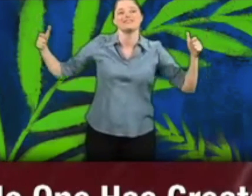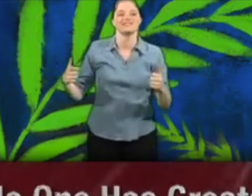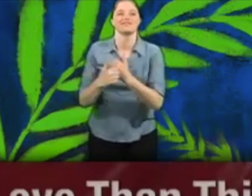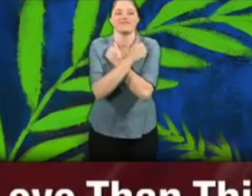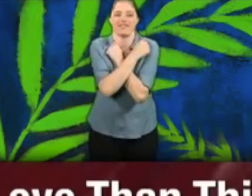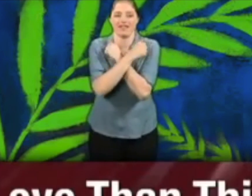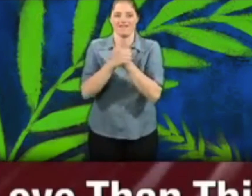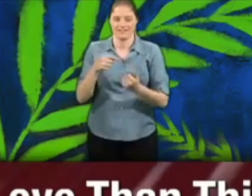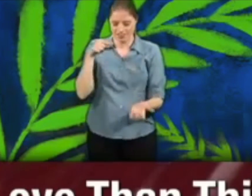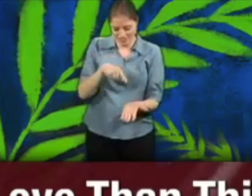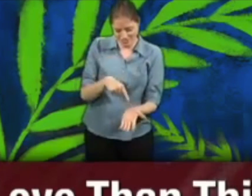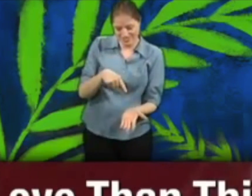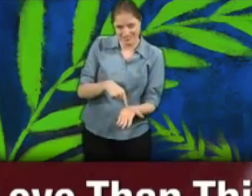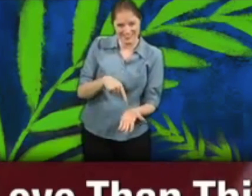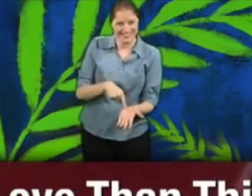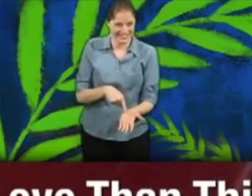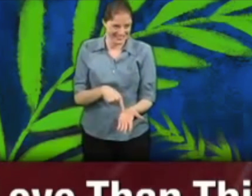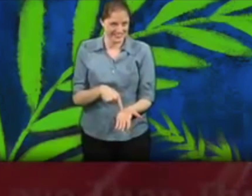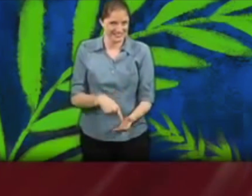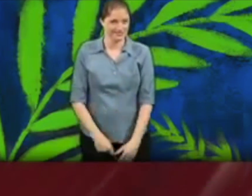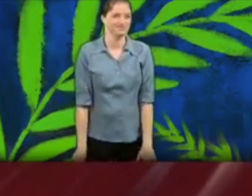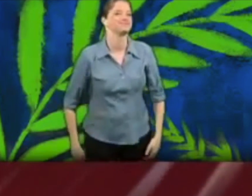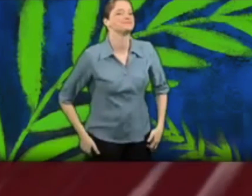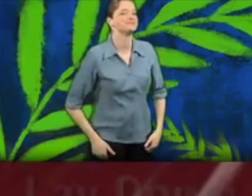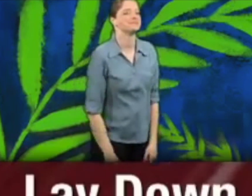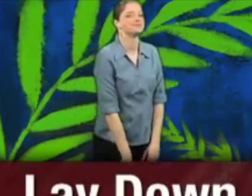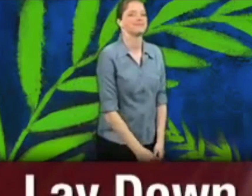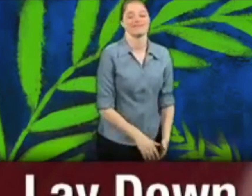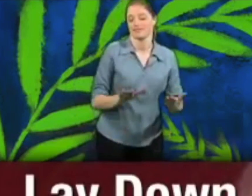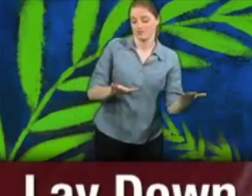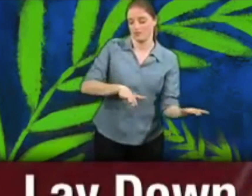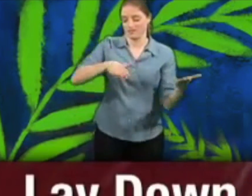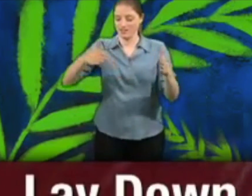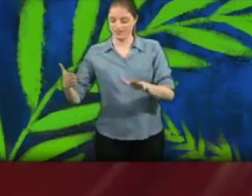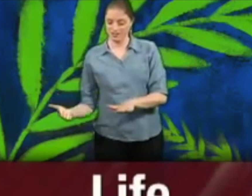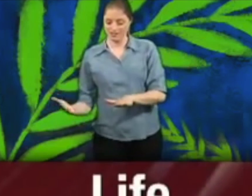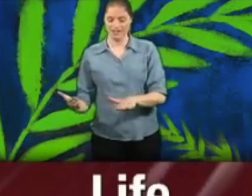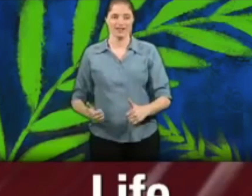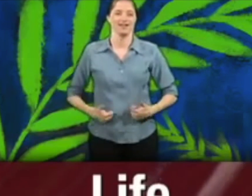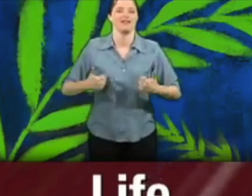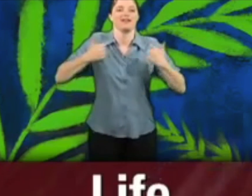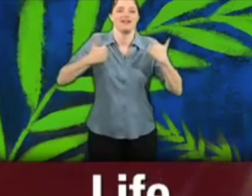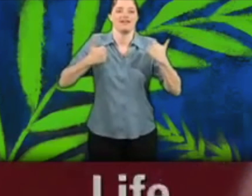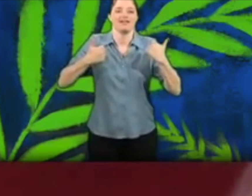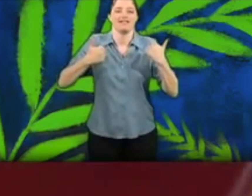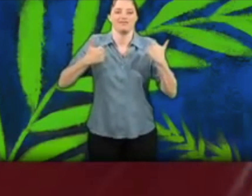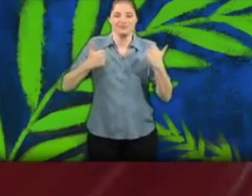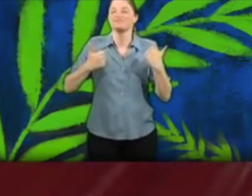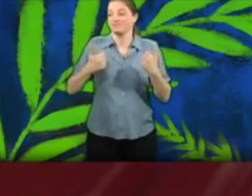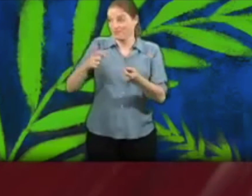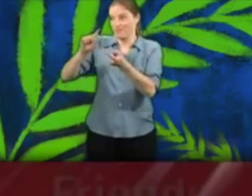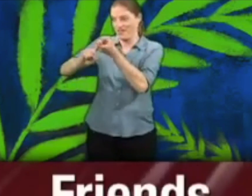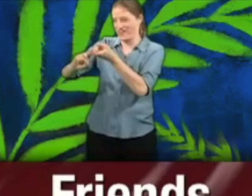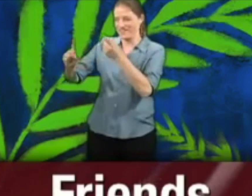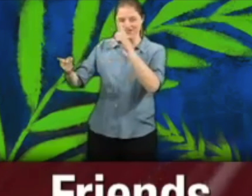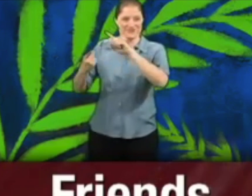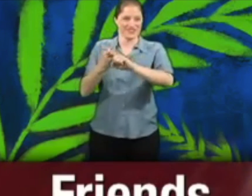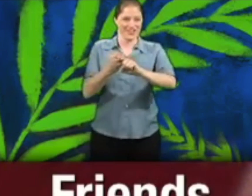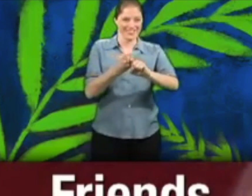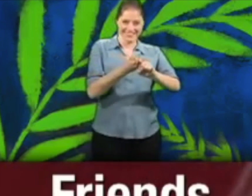love than this. To lay down one's life for one's friends.